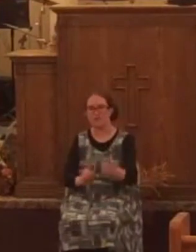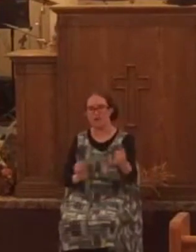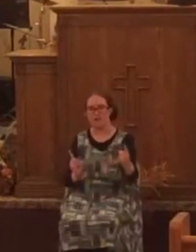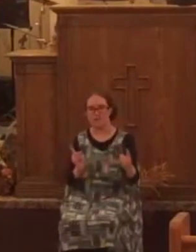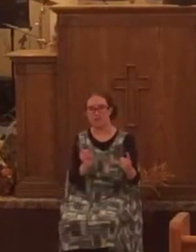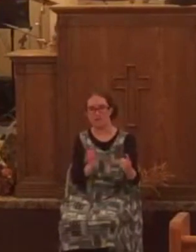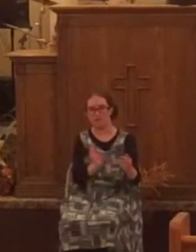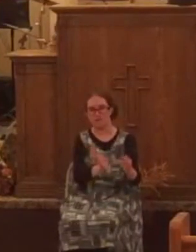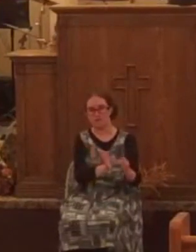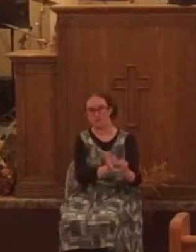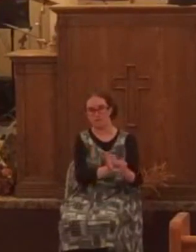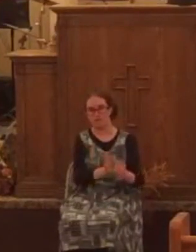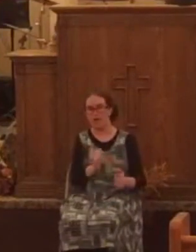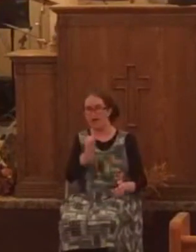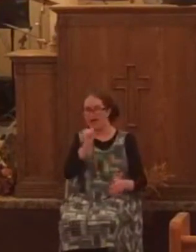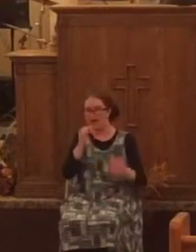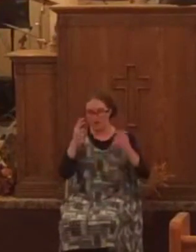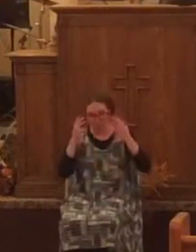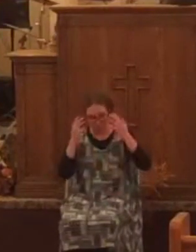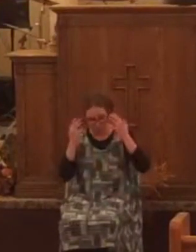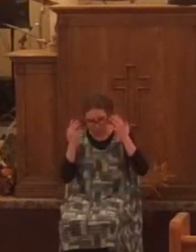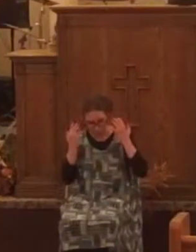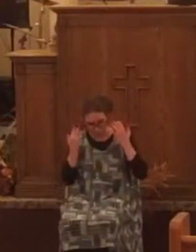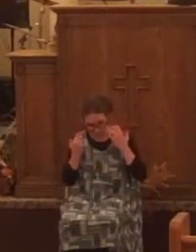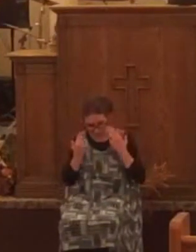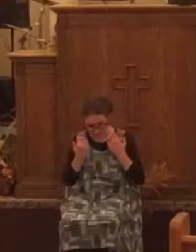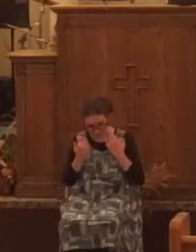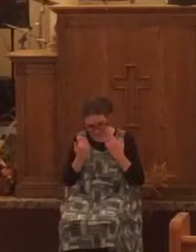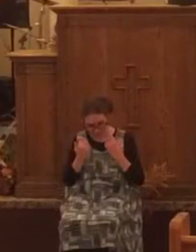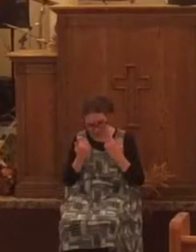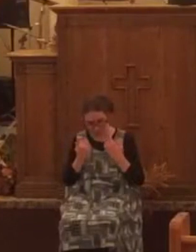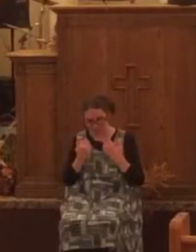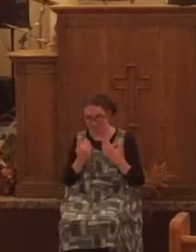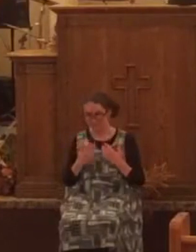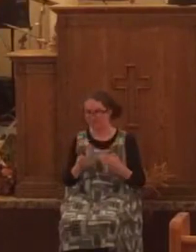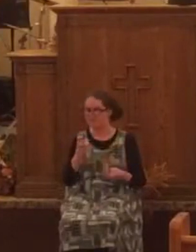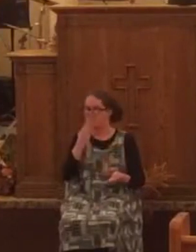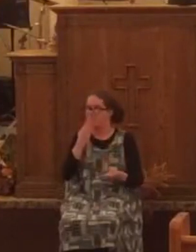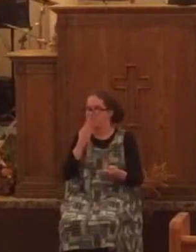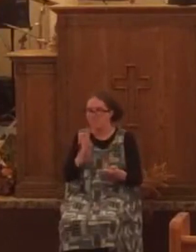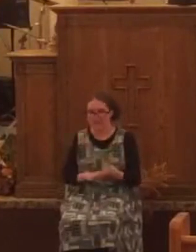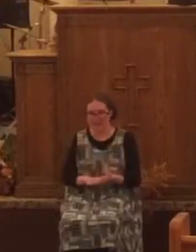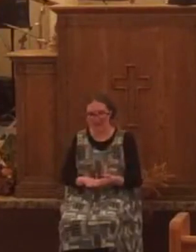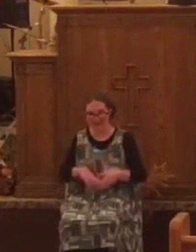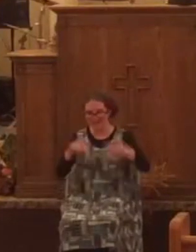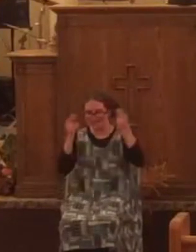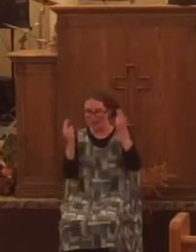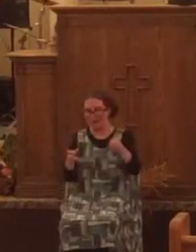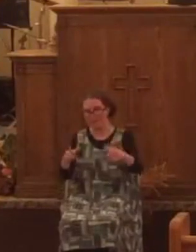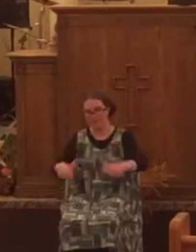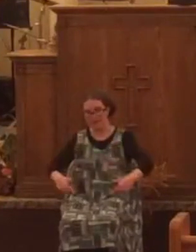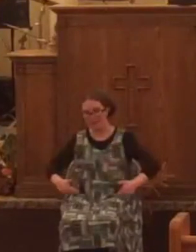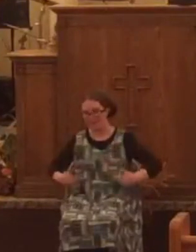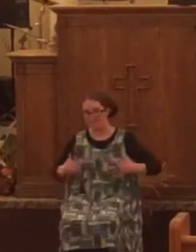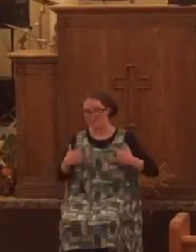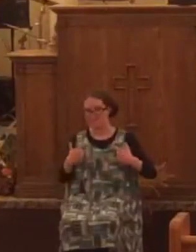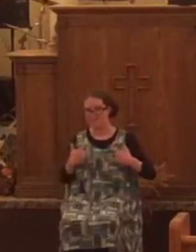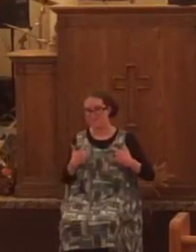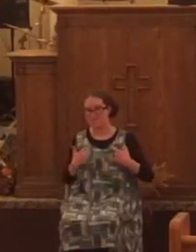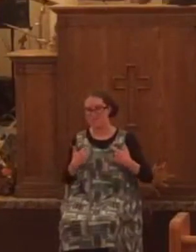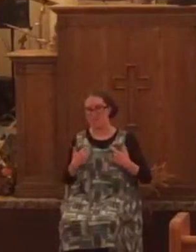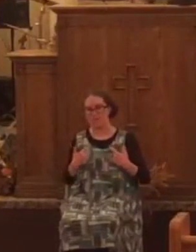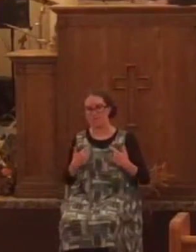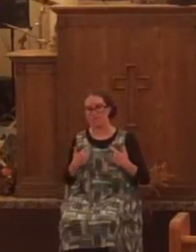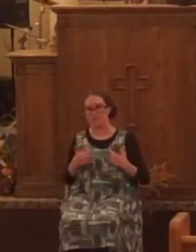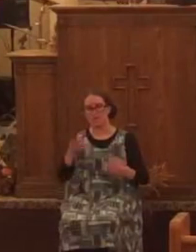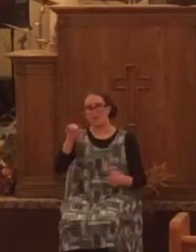them. Right. I'm in mourning. Right. Something terrible, something tragic has happened in my life. Yeah.